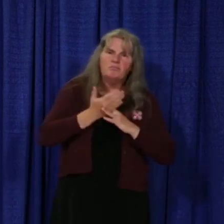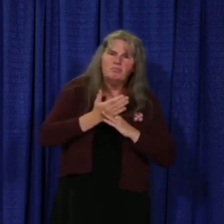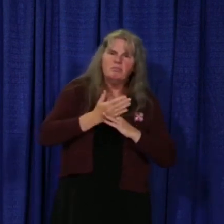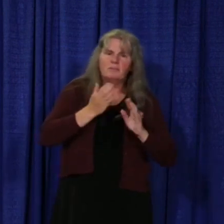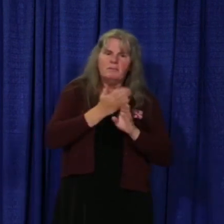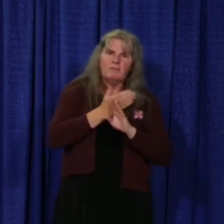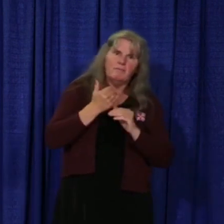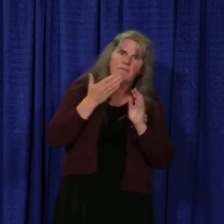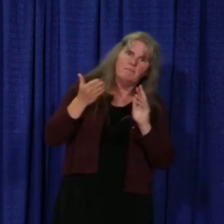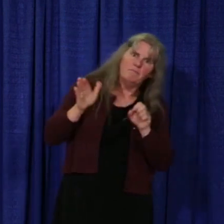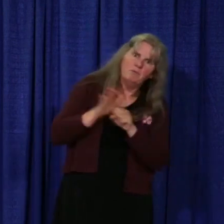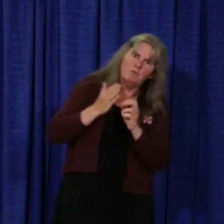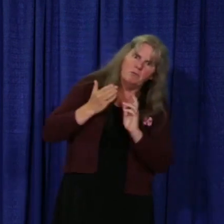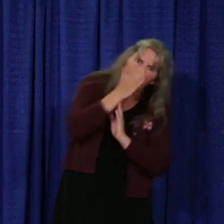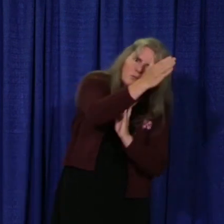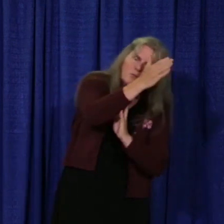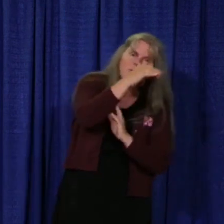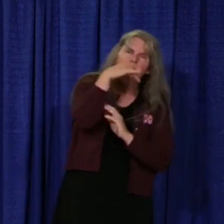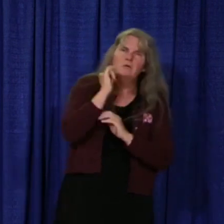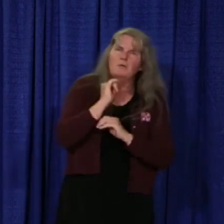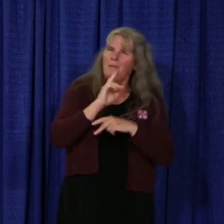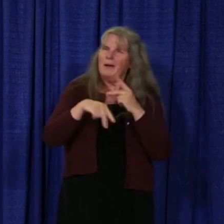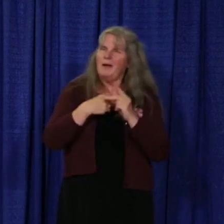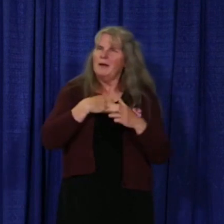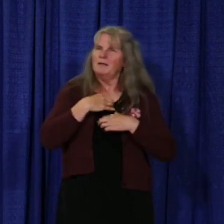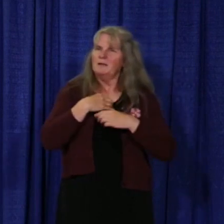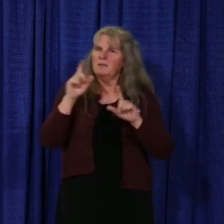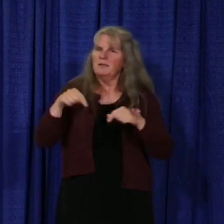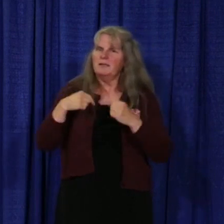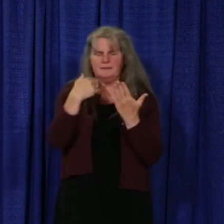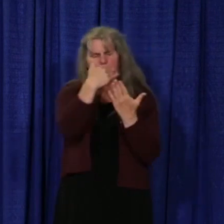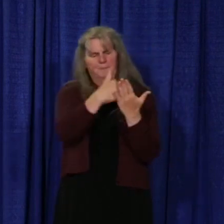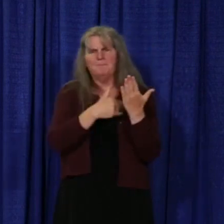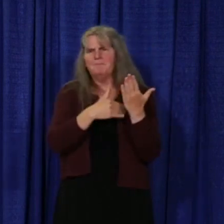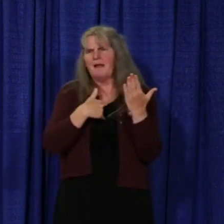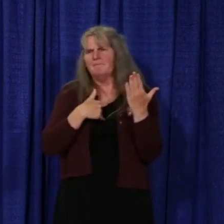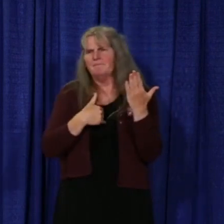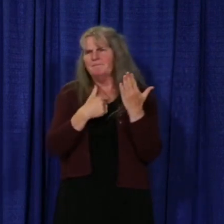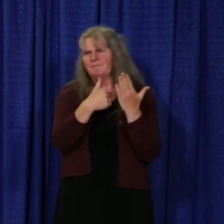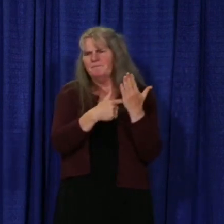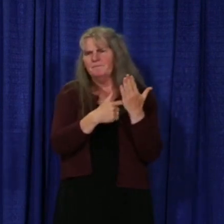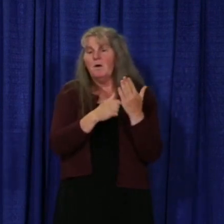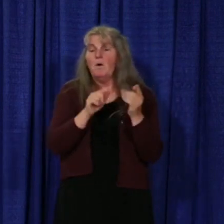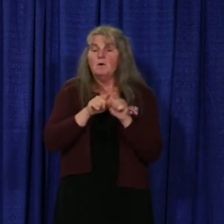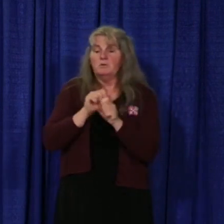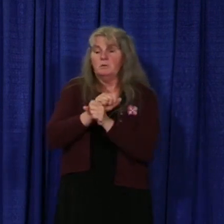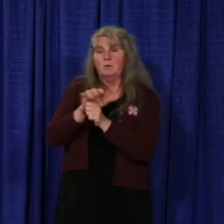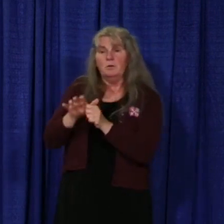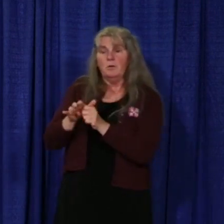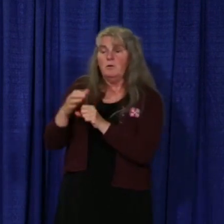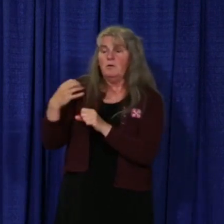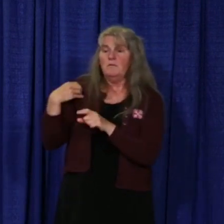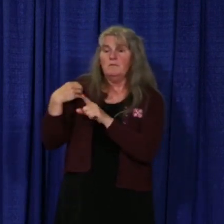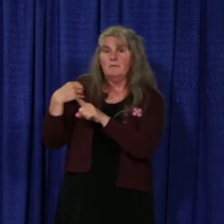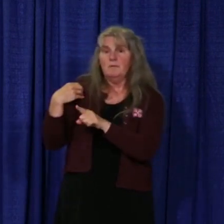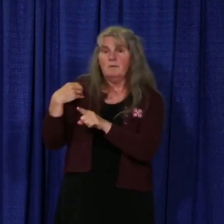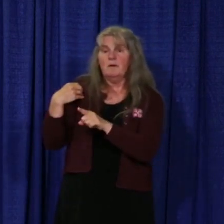complaints, and then the follow-up that we do see from these phone lines, and also from COVID-19 enforcement at